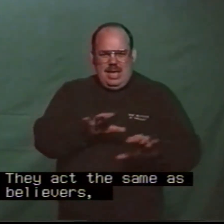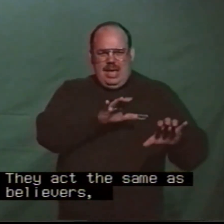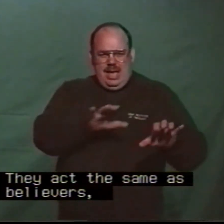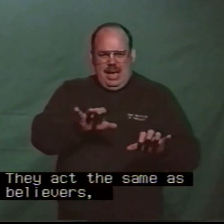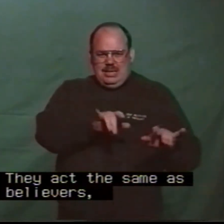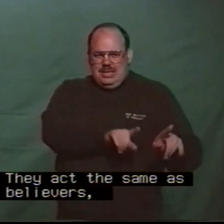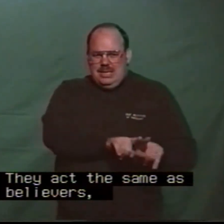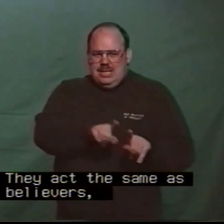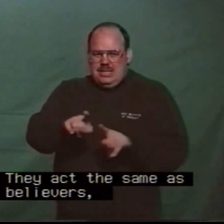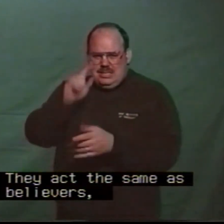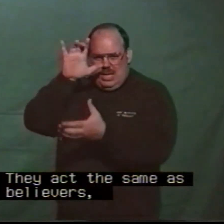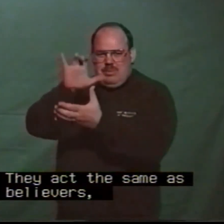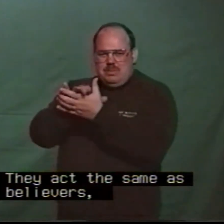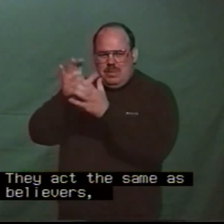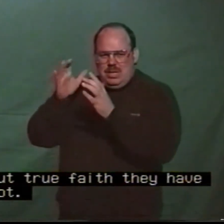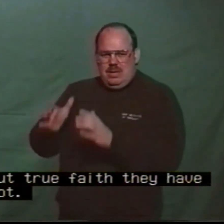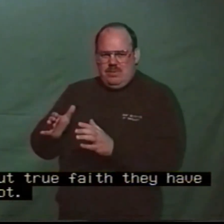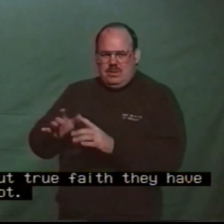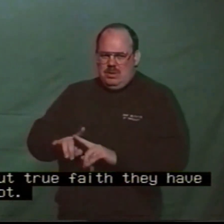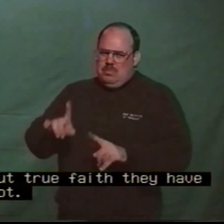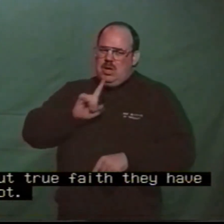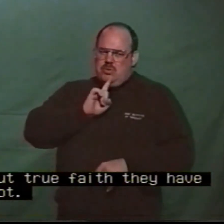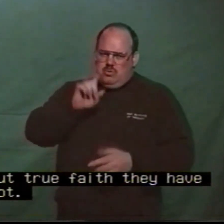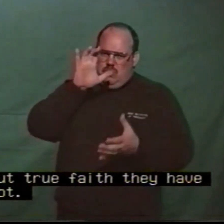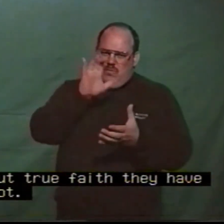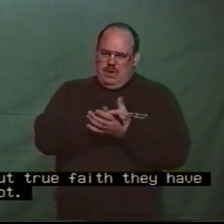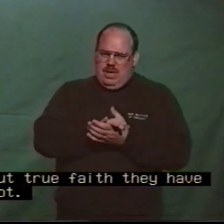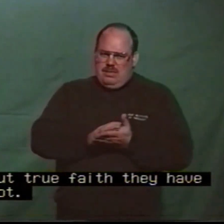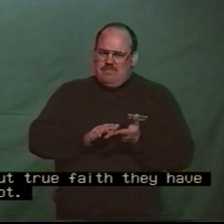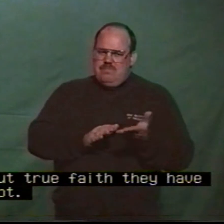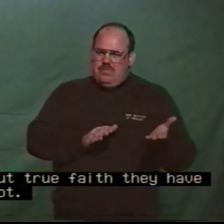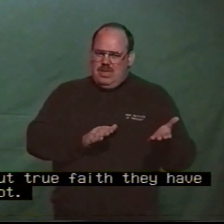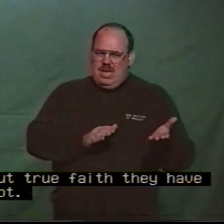but true faith they have not